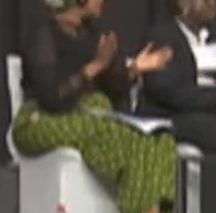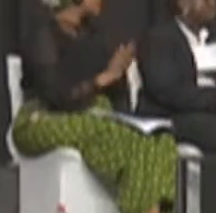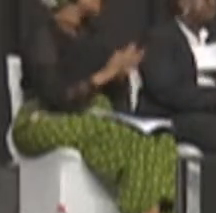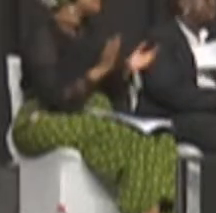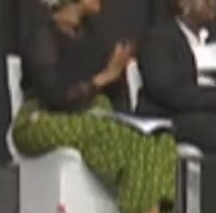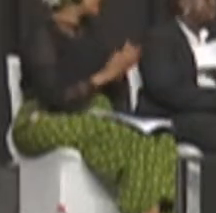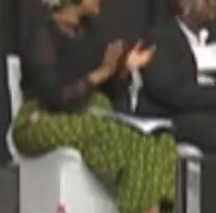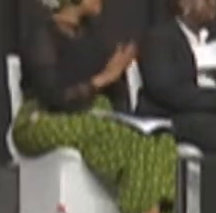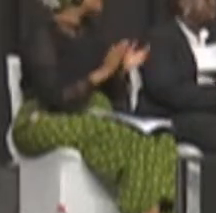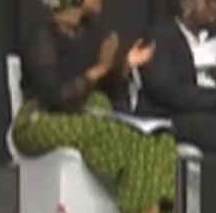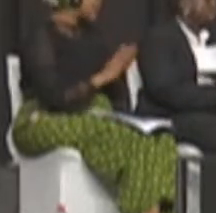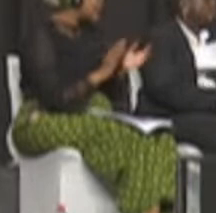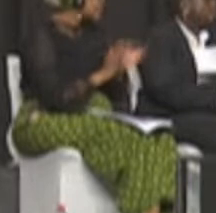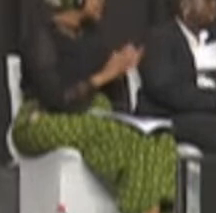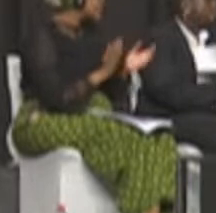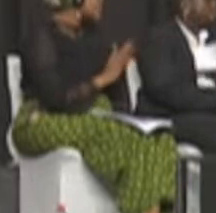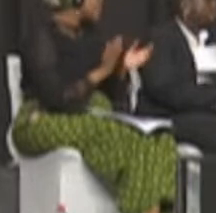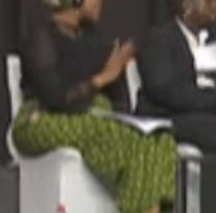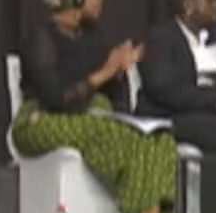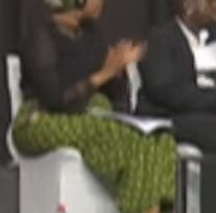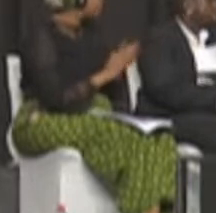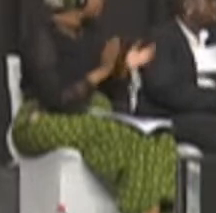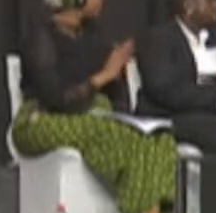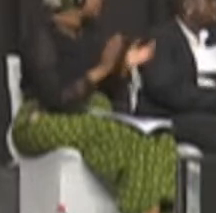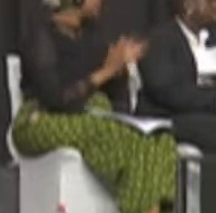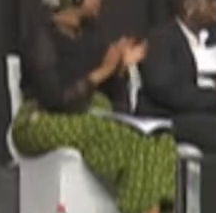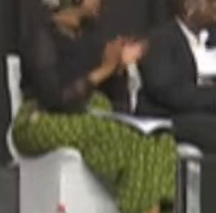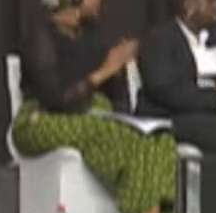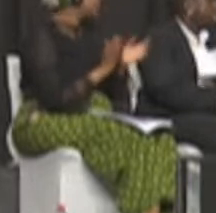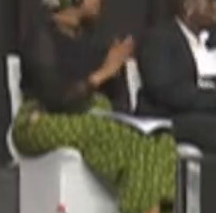delegates. I think they've done outstandingly well.